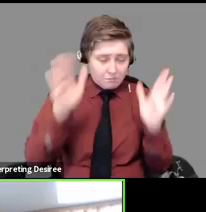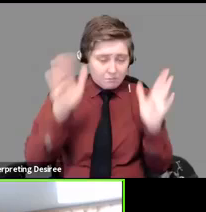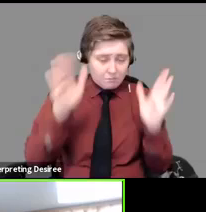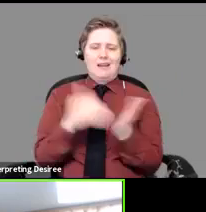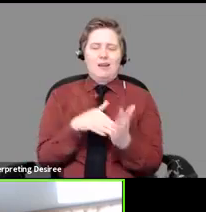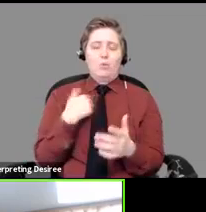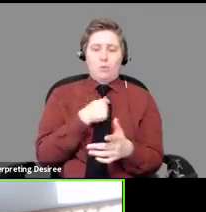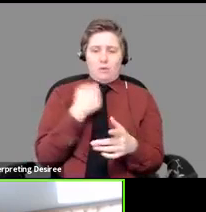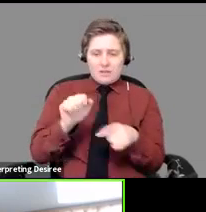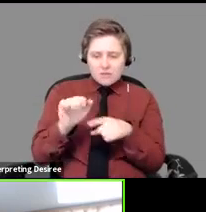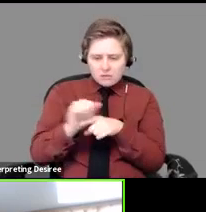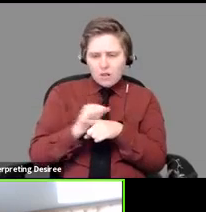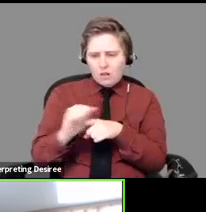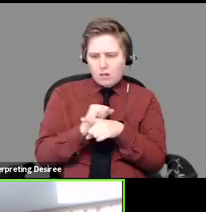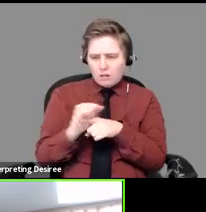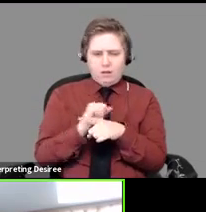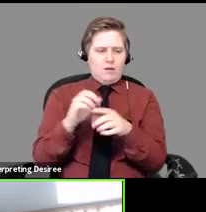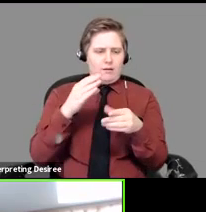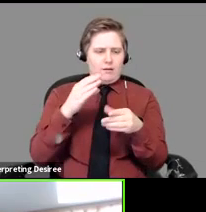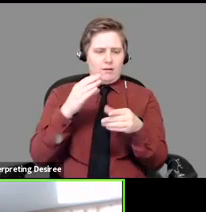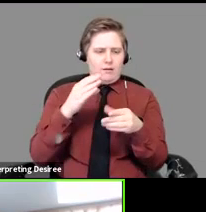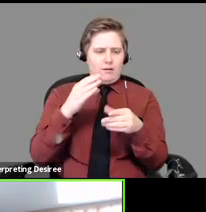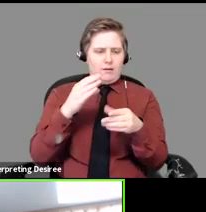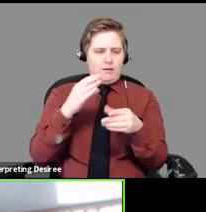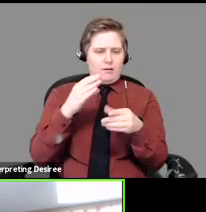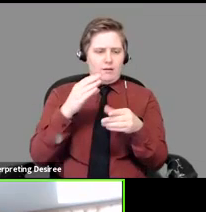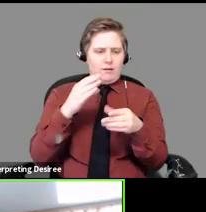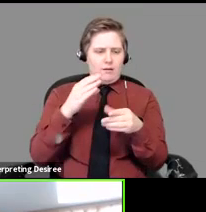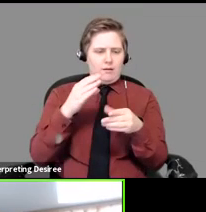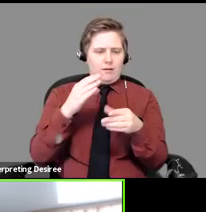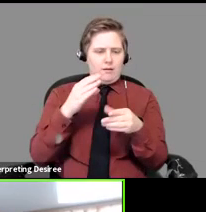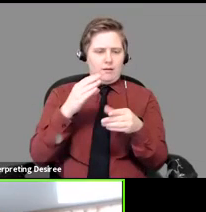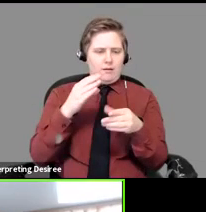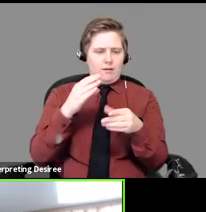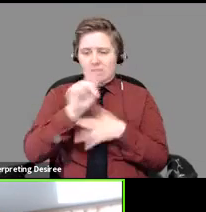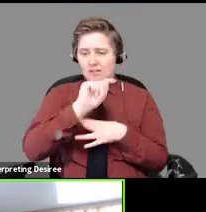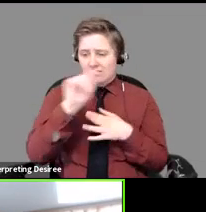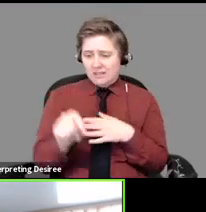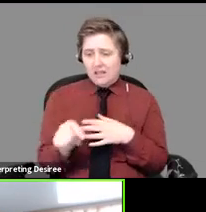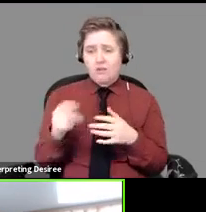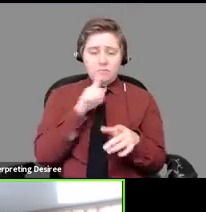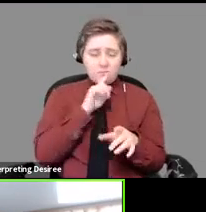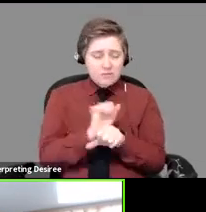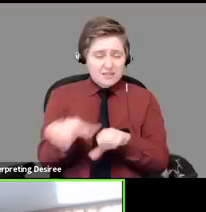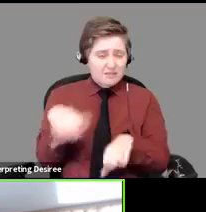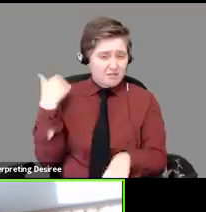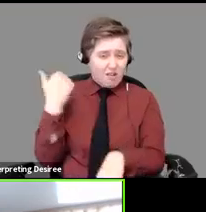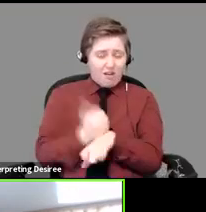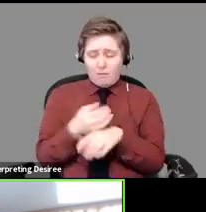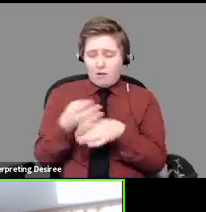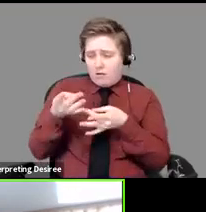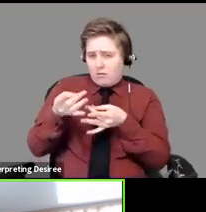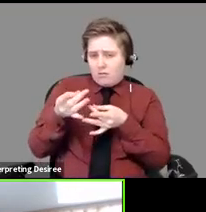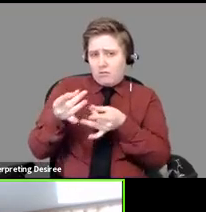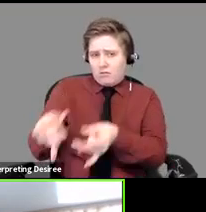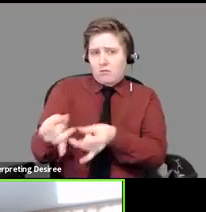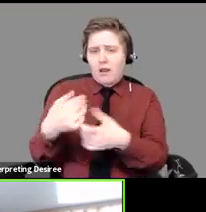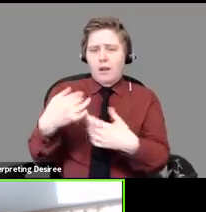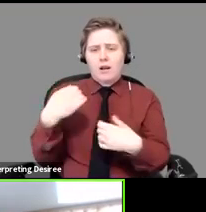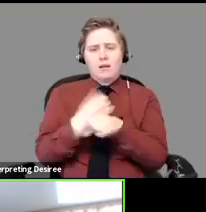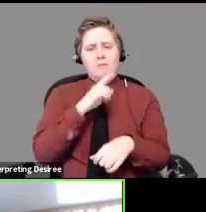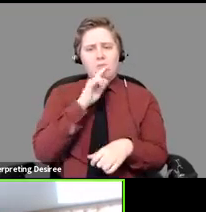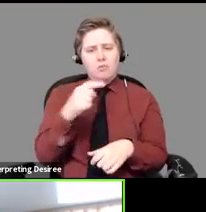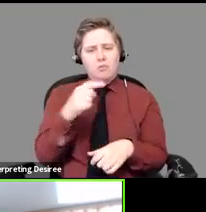this process that Dr. Dake has and the University of Toledo has actually put together, and make sure that we have the